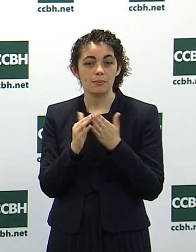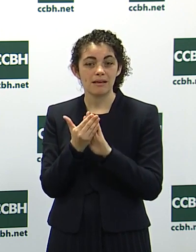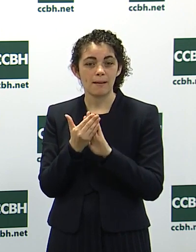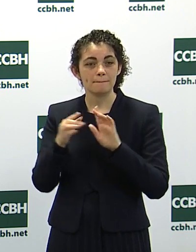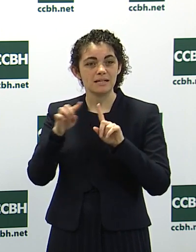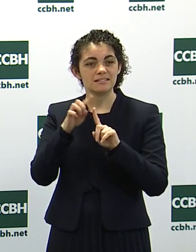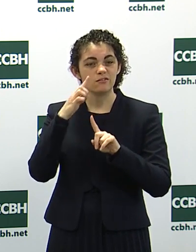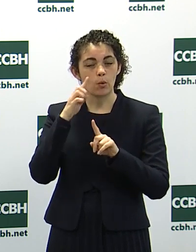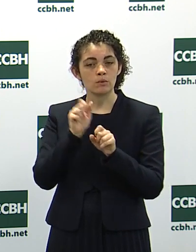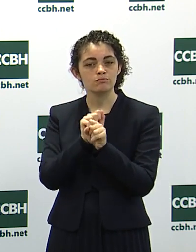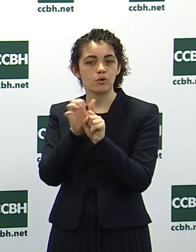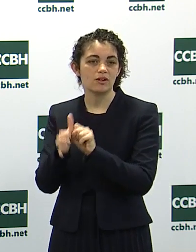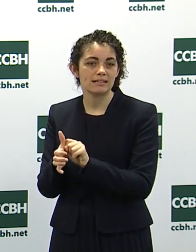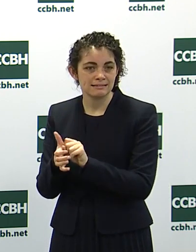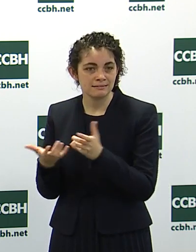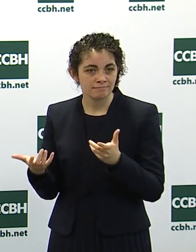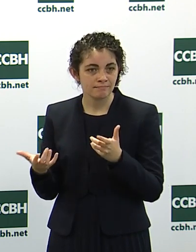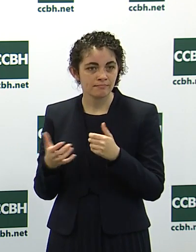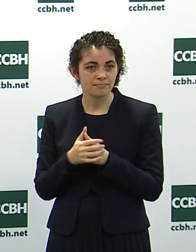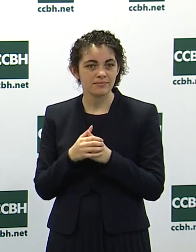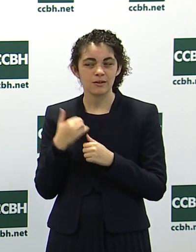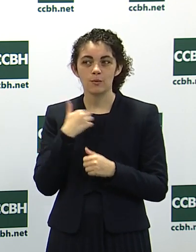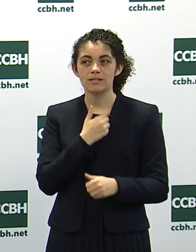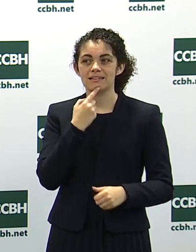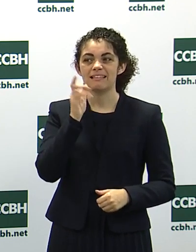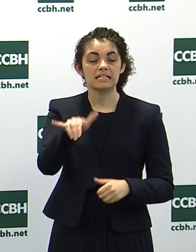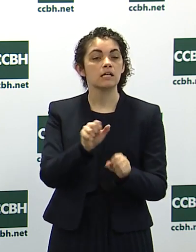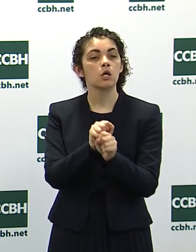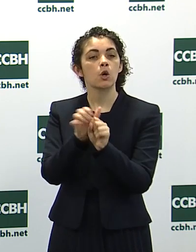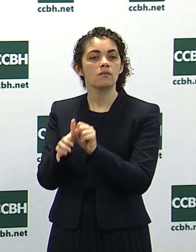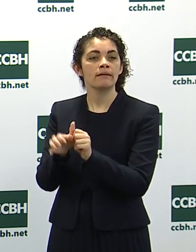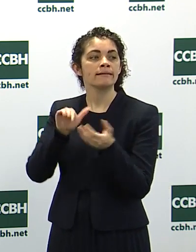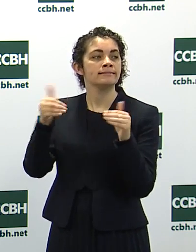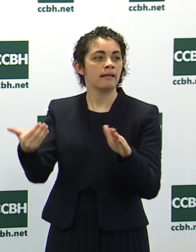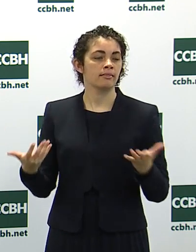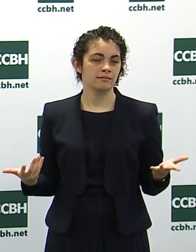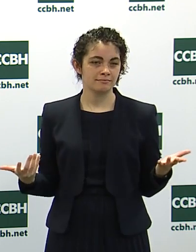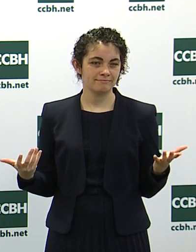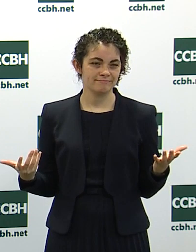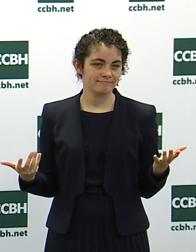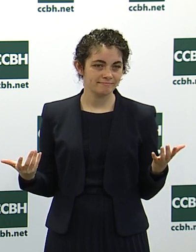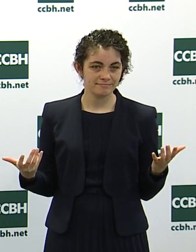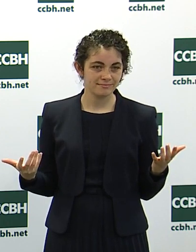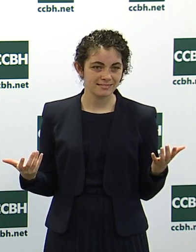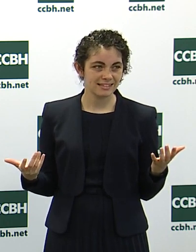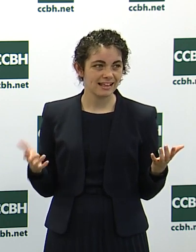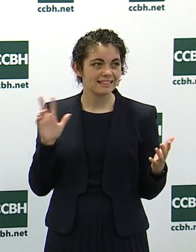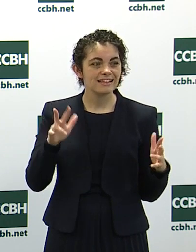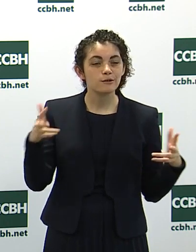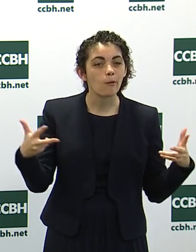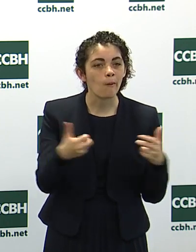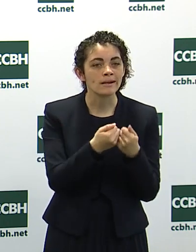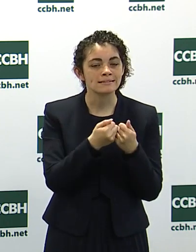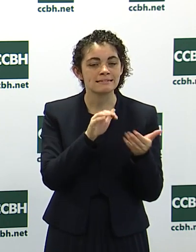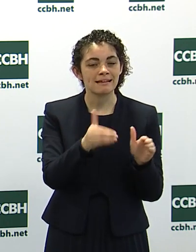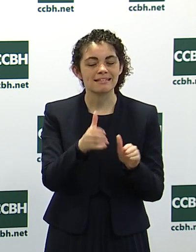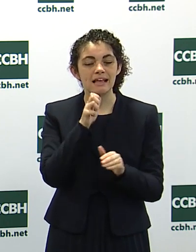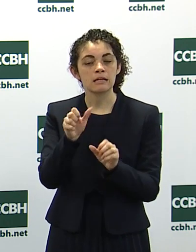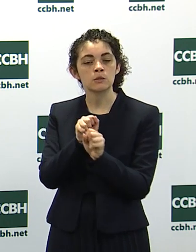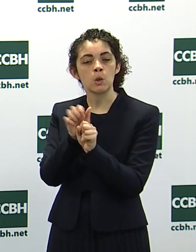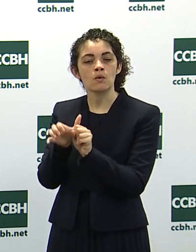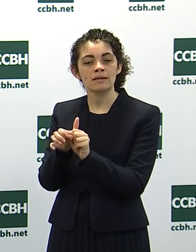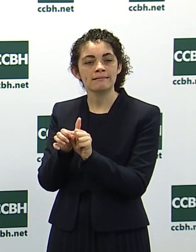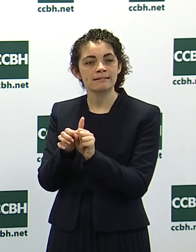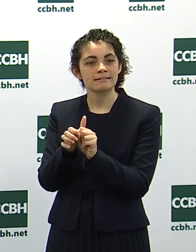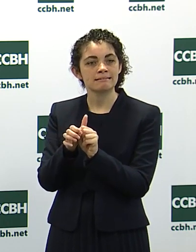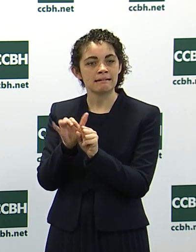positive for COVID-19, and we would say that's a COVID-19 death. That's a car accident death. It's not a COVID-19 death